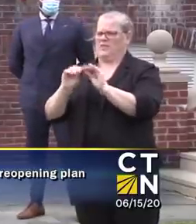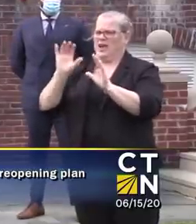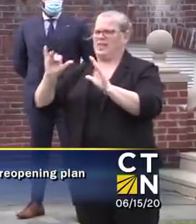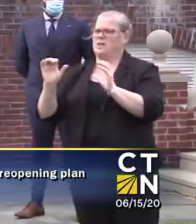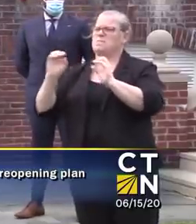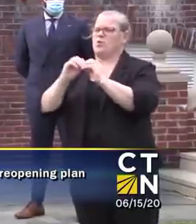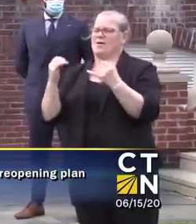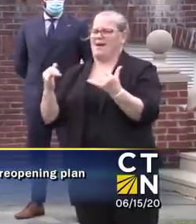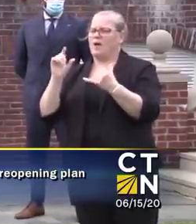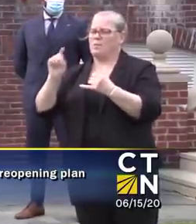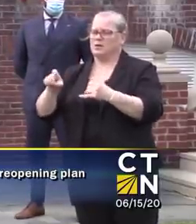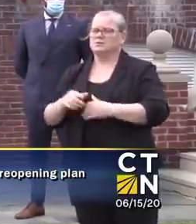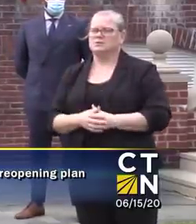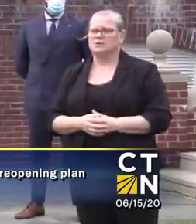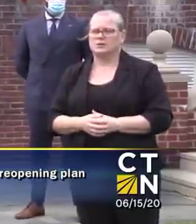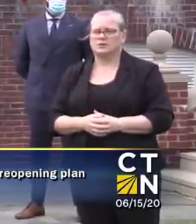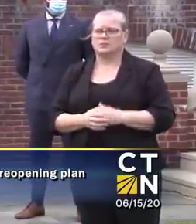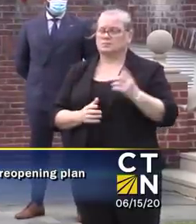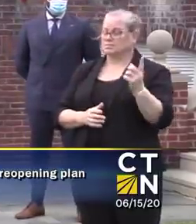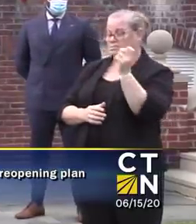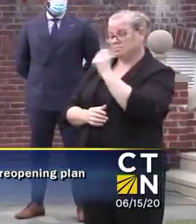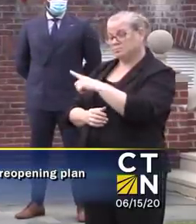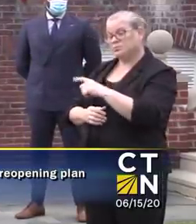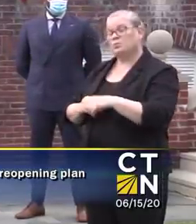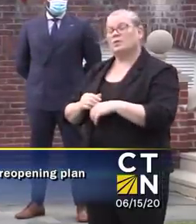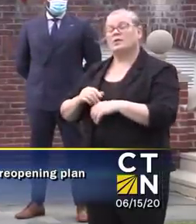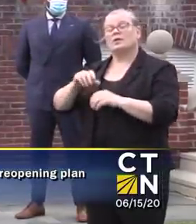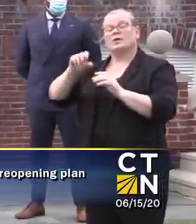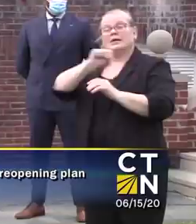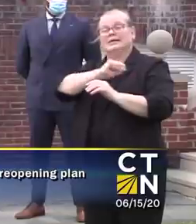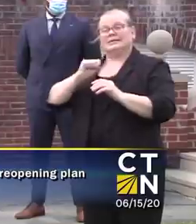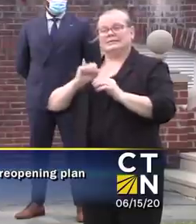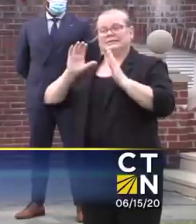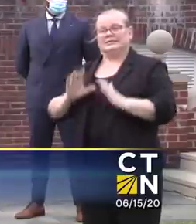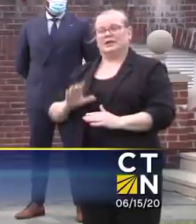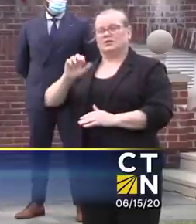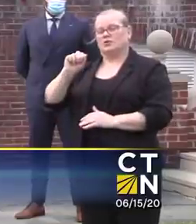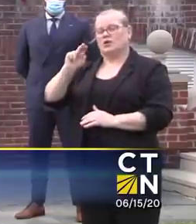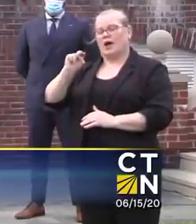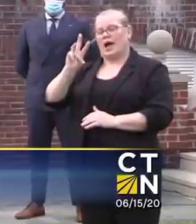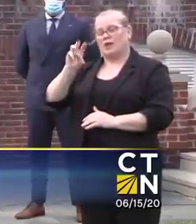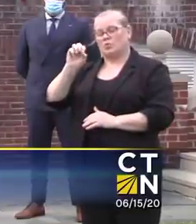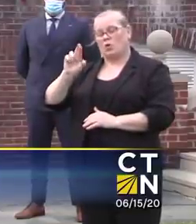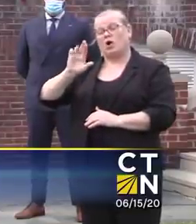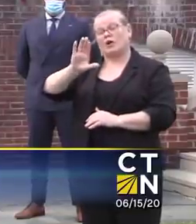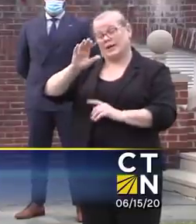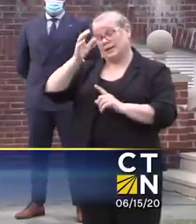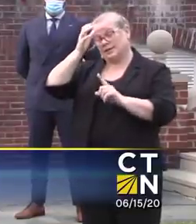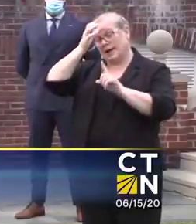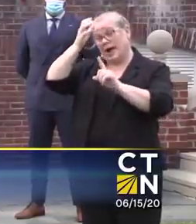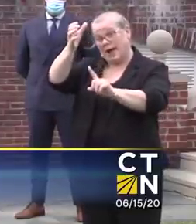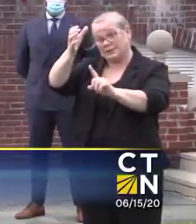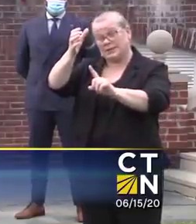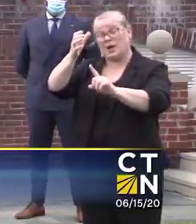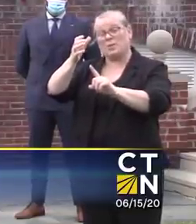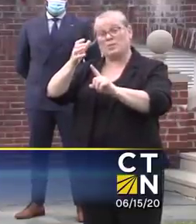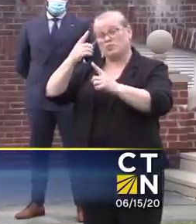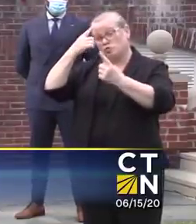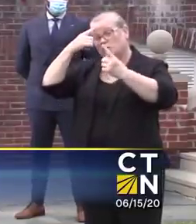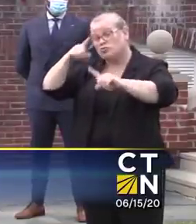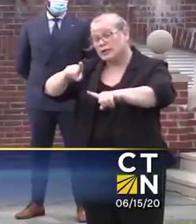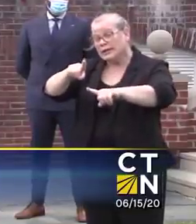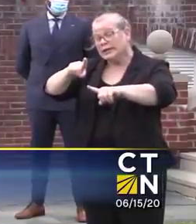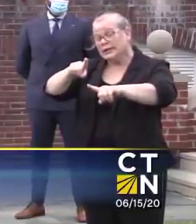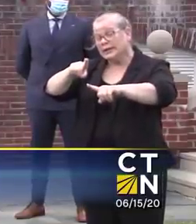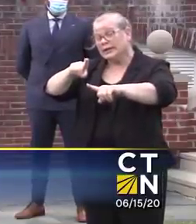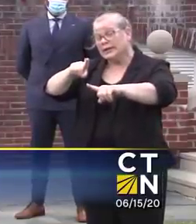agreeing in principle with Senator Anwar, is that something that you would actually consider that declaration? I got to look at that. I don't quite know what it means,